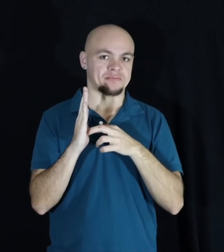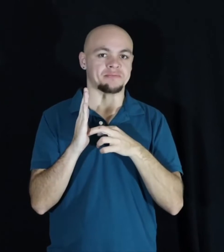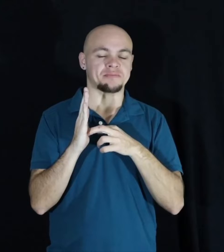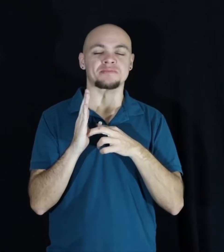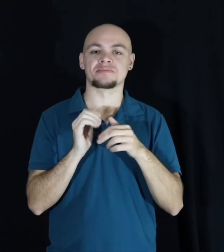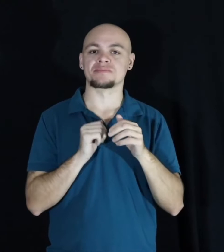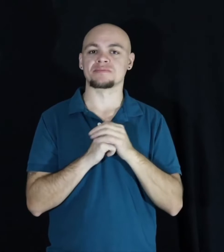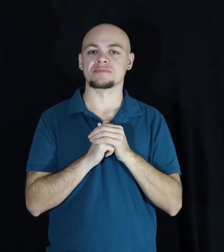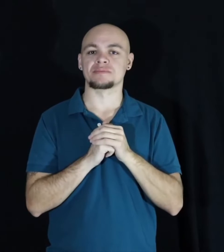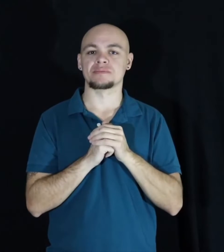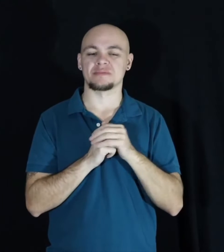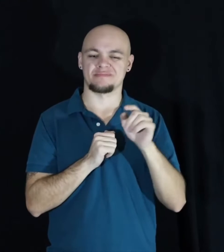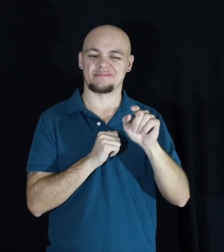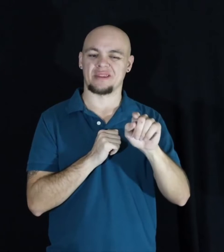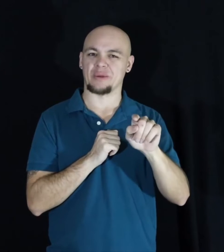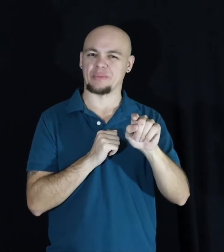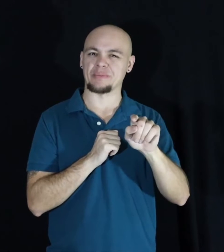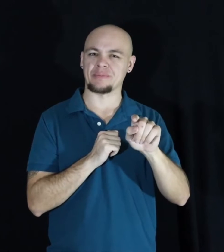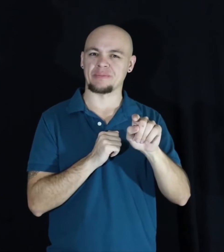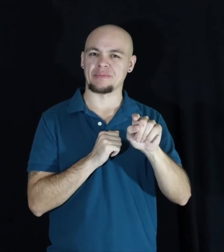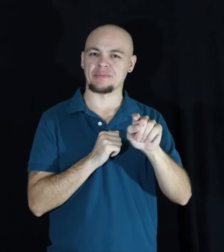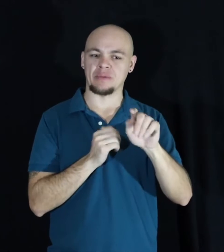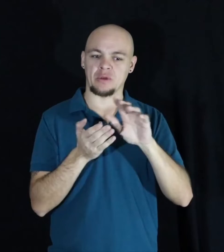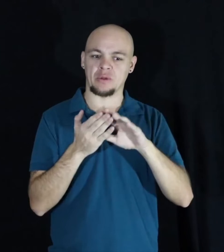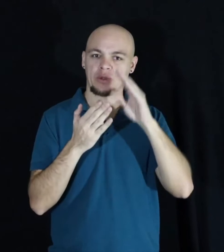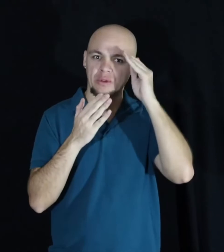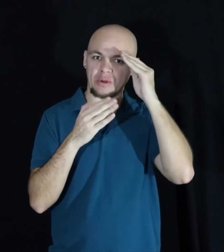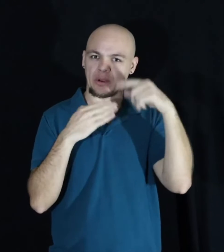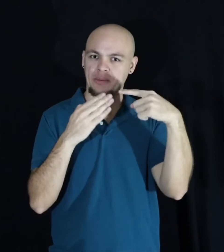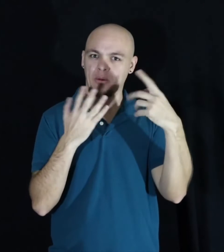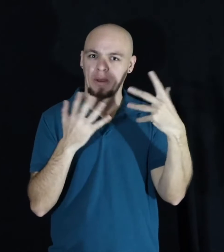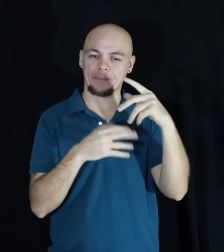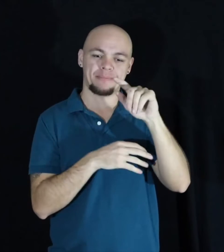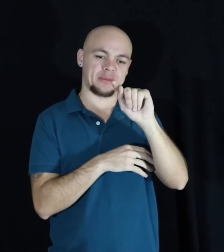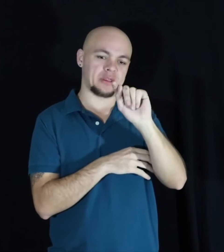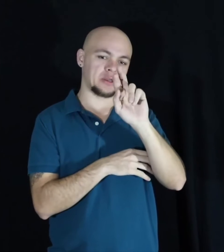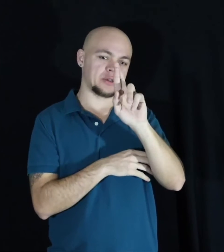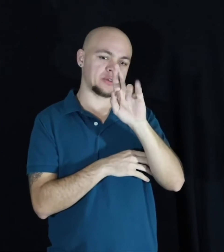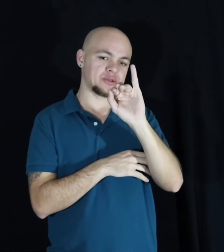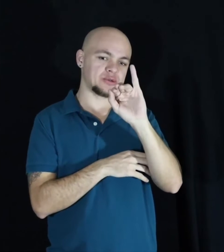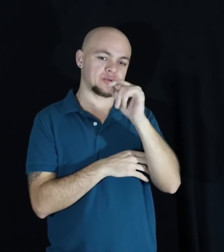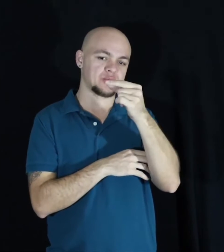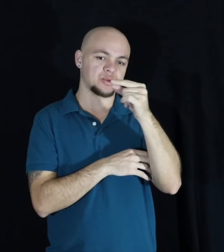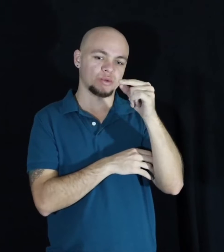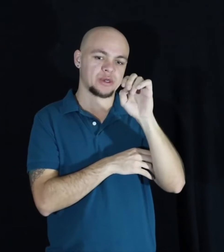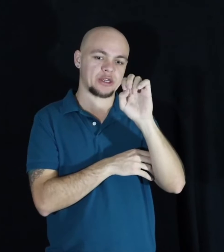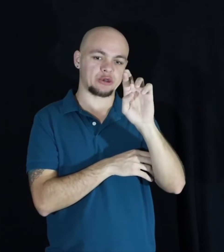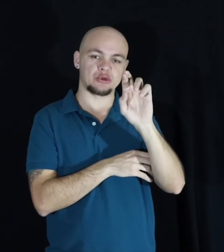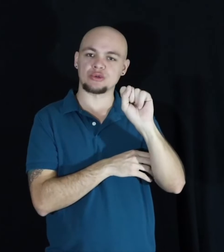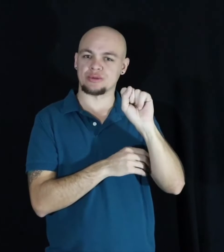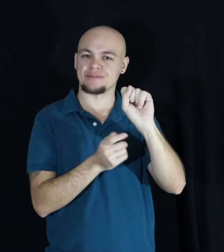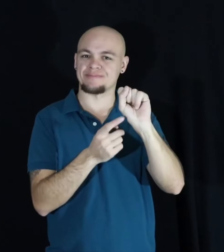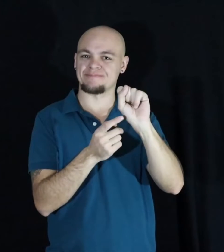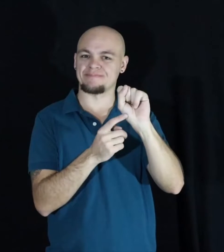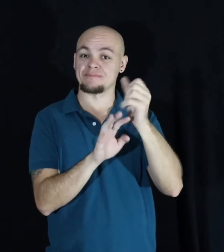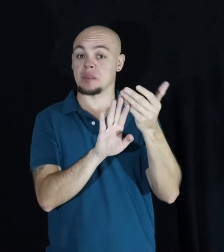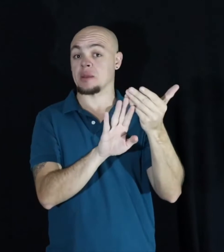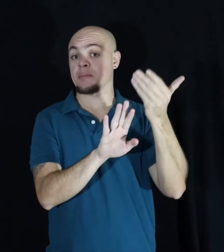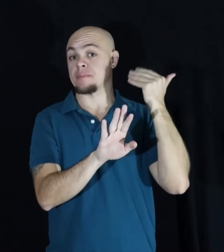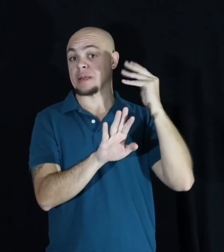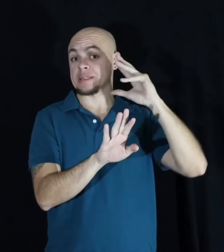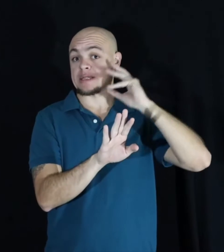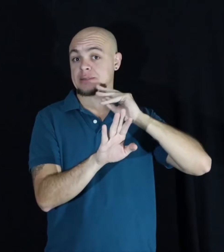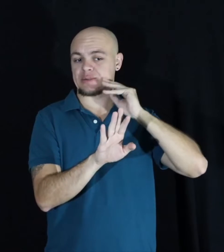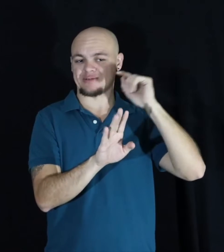It was there that I learned about something called triggers. Our triggers are those things that remind us of experiences in our